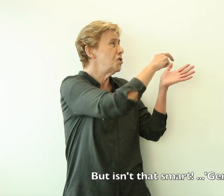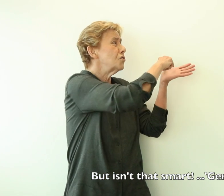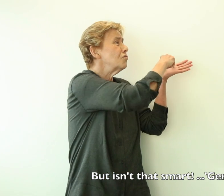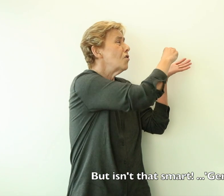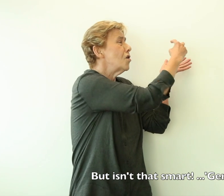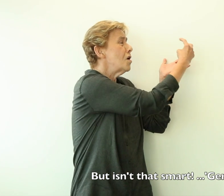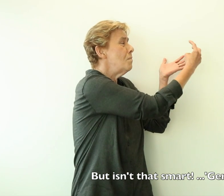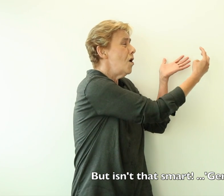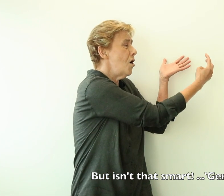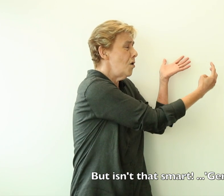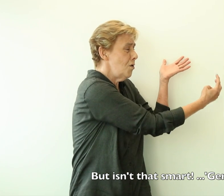Geronimo.